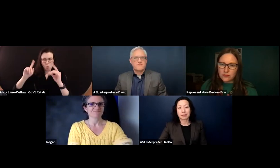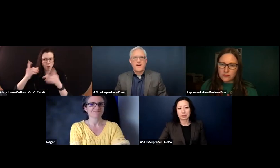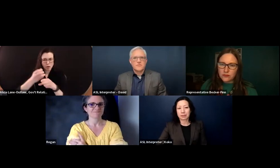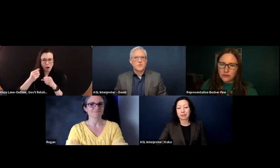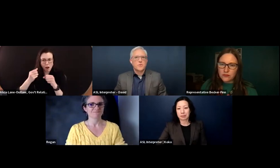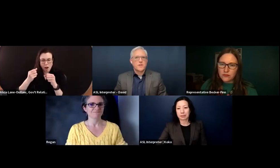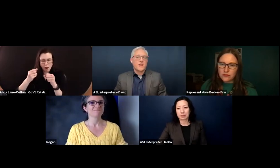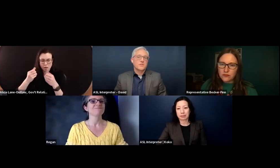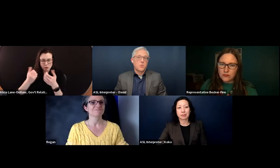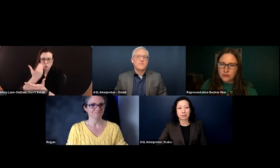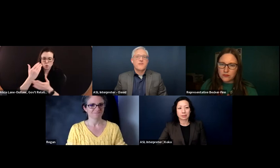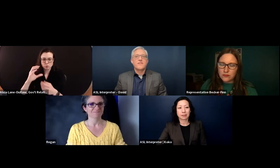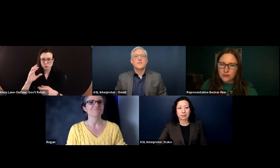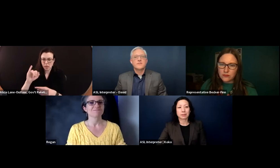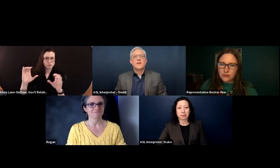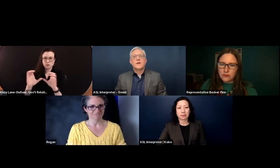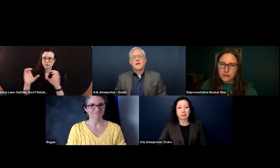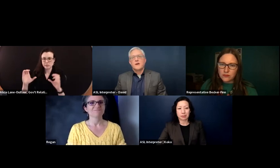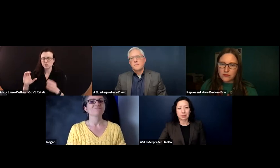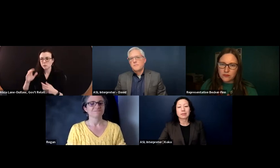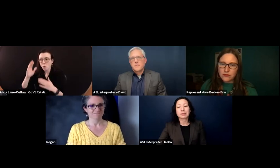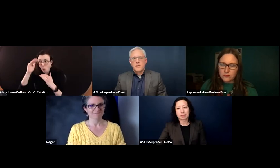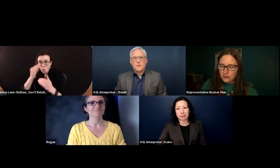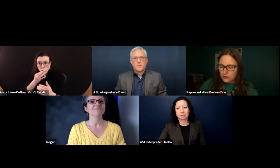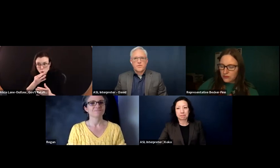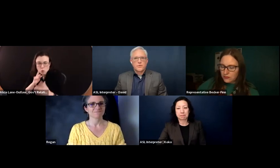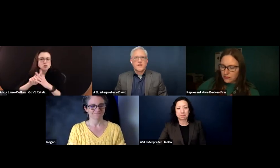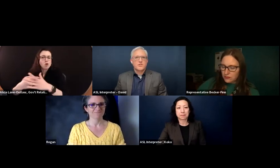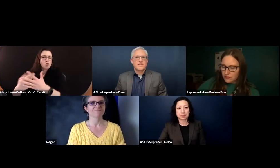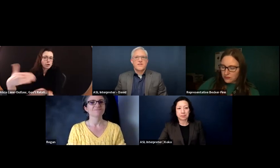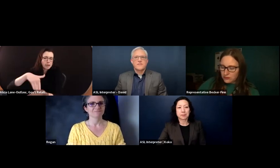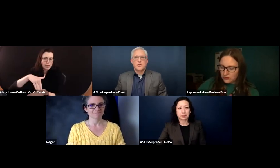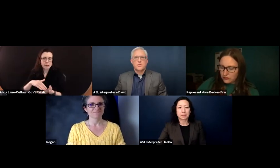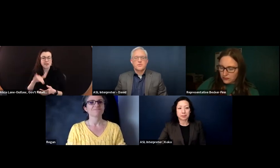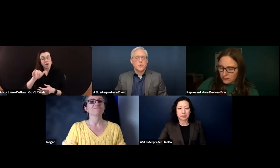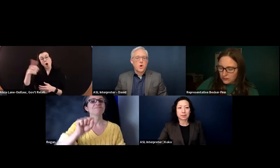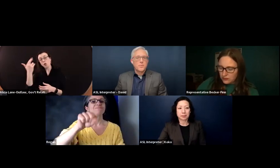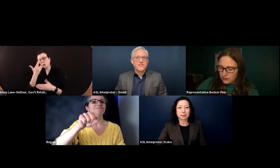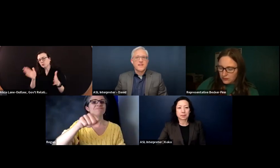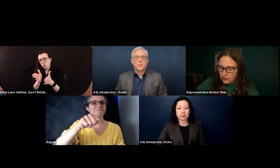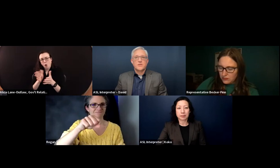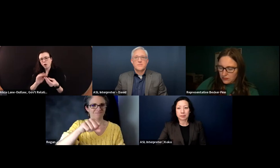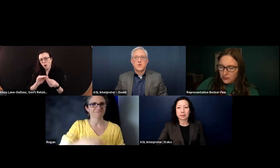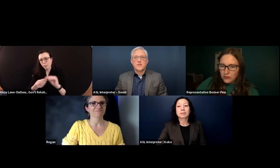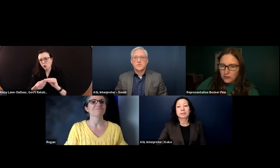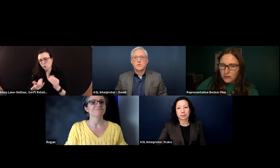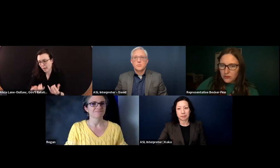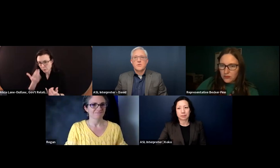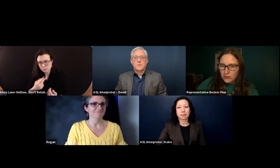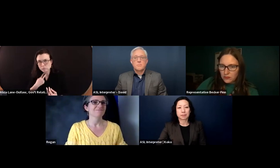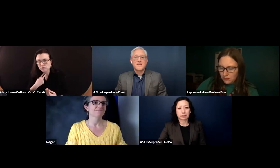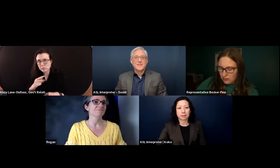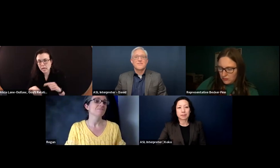past 5 or so years, actually more than 5 years, with credentialing deaf interpreters. And we're hoping that that's going to be starting